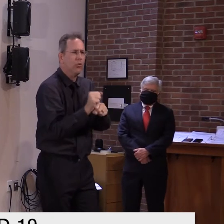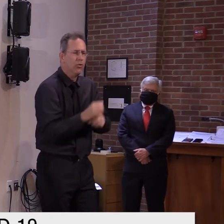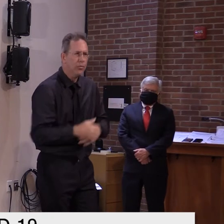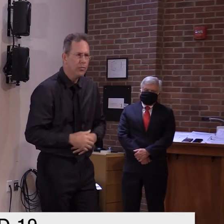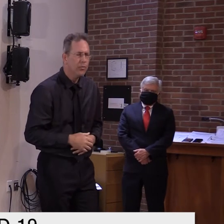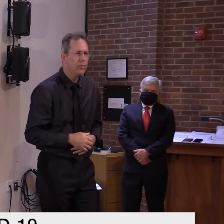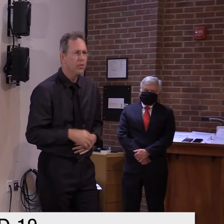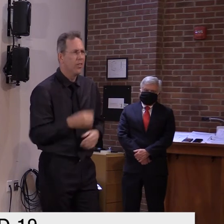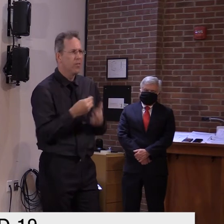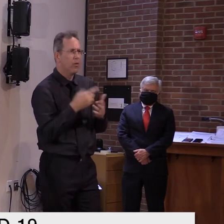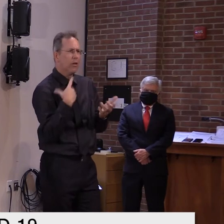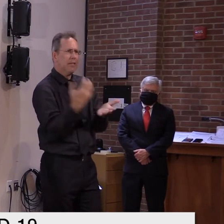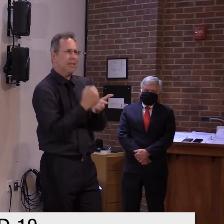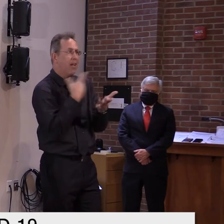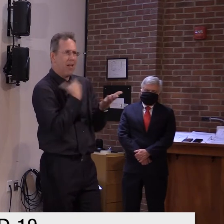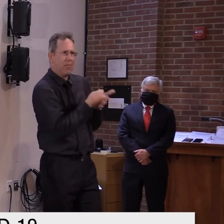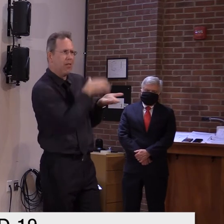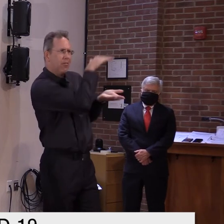Thank you.